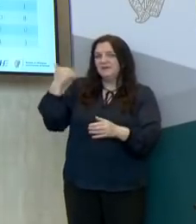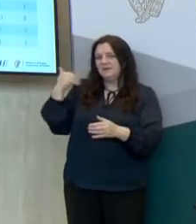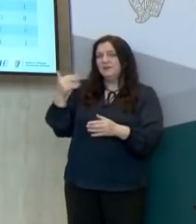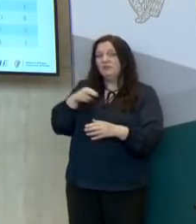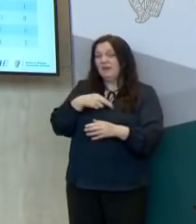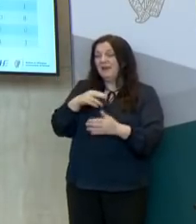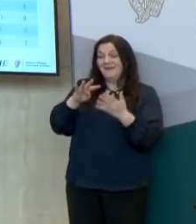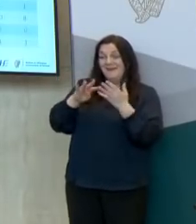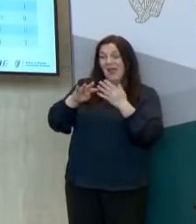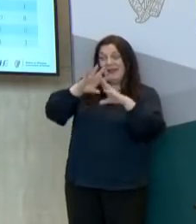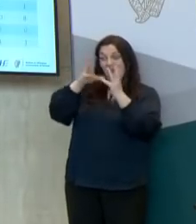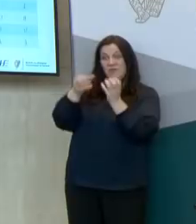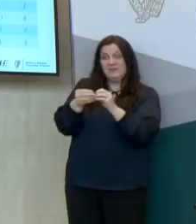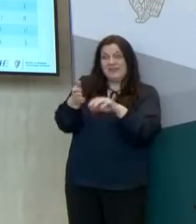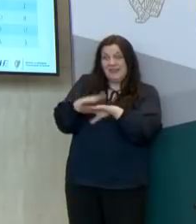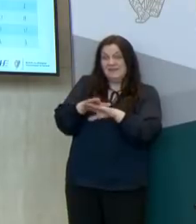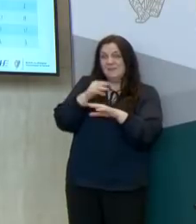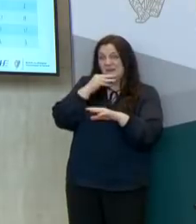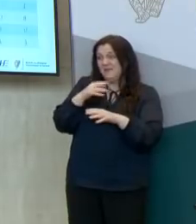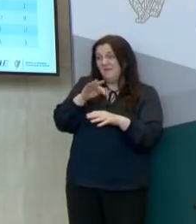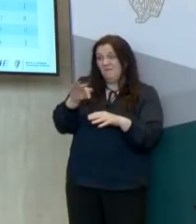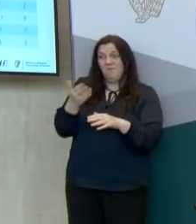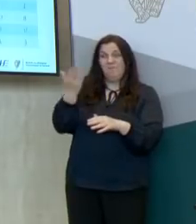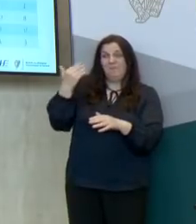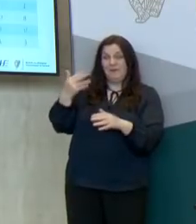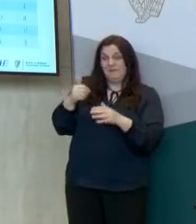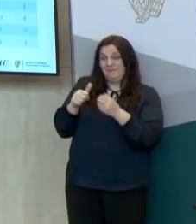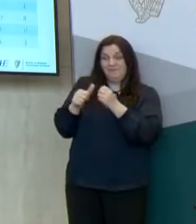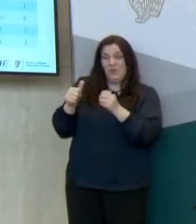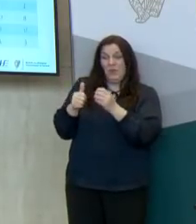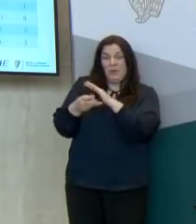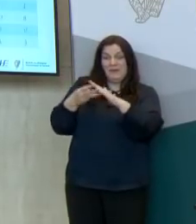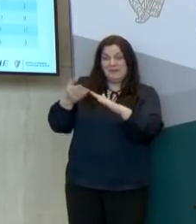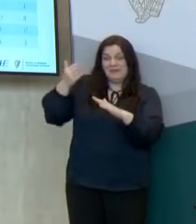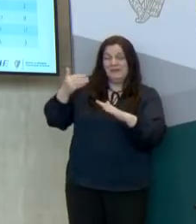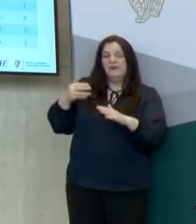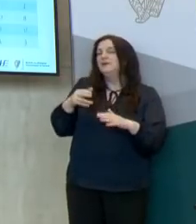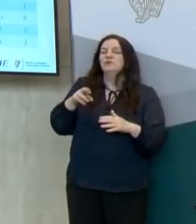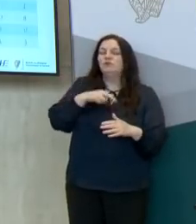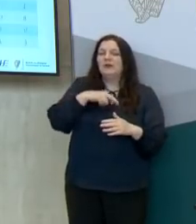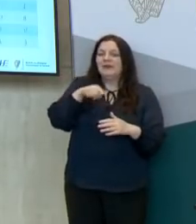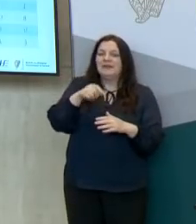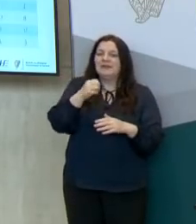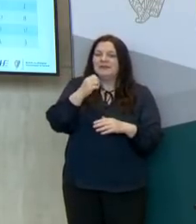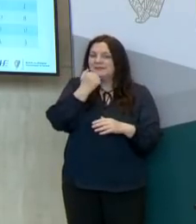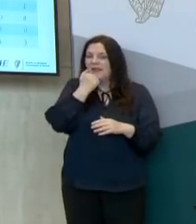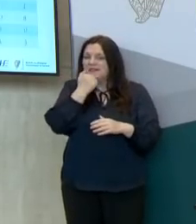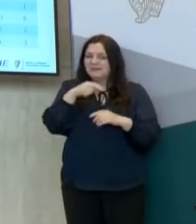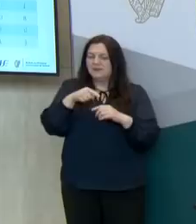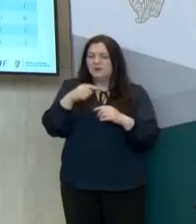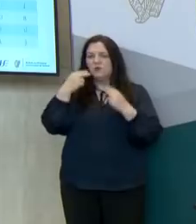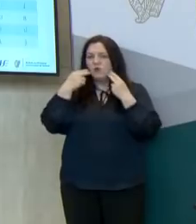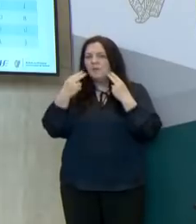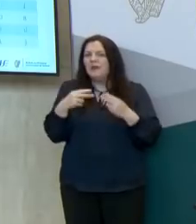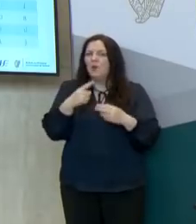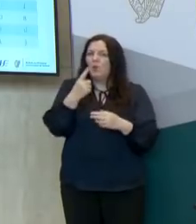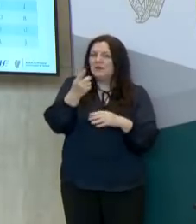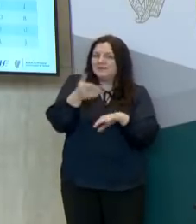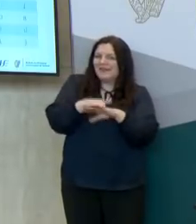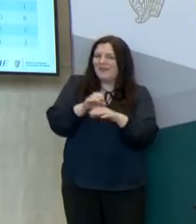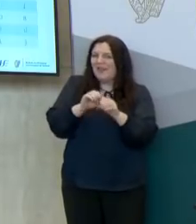weeks. If we look at deaths by date of death, there's really only 1 death every 3 to 5